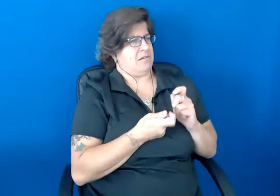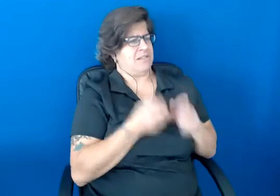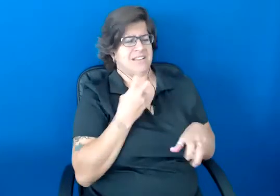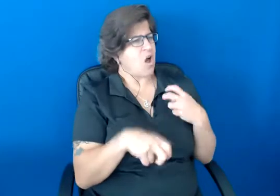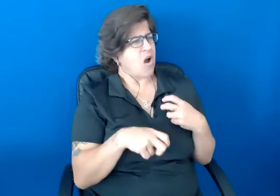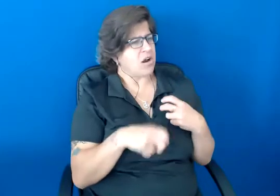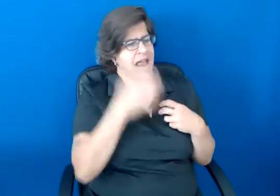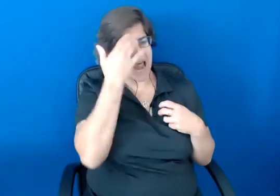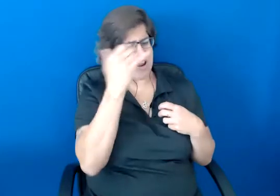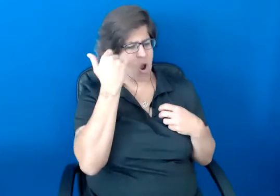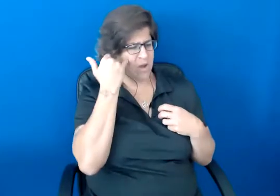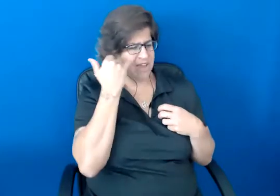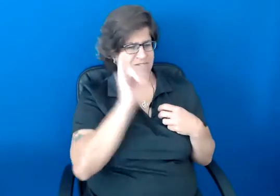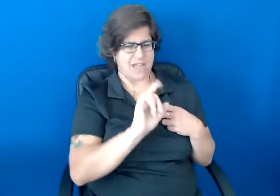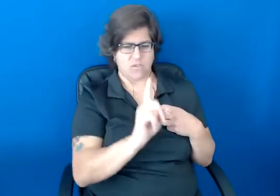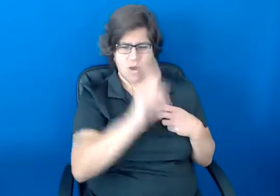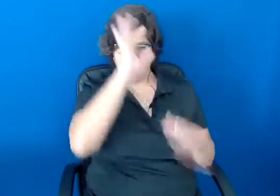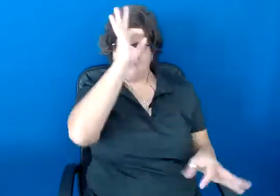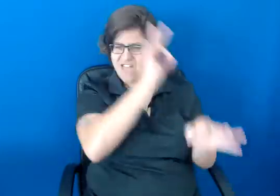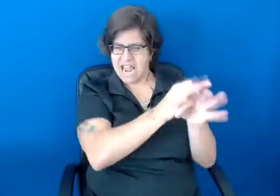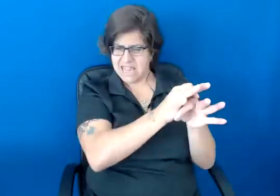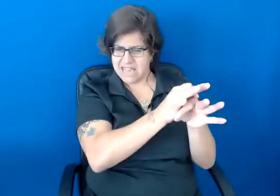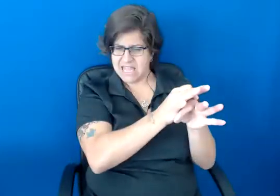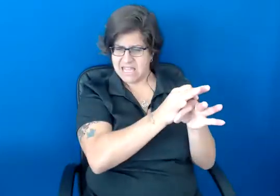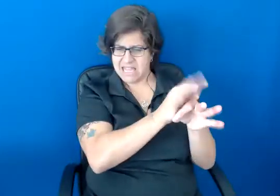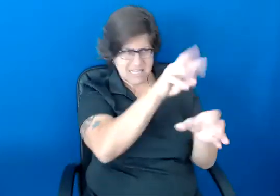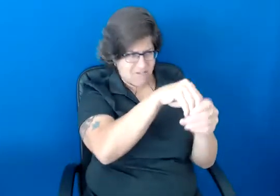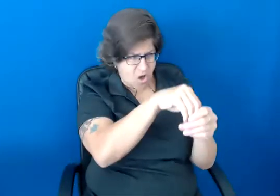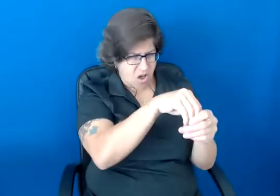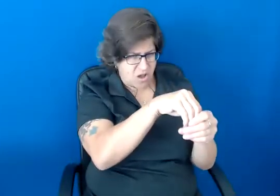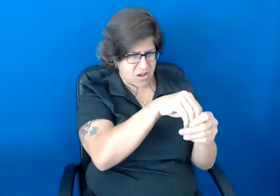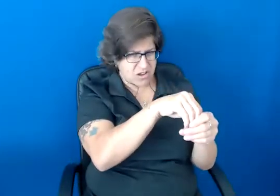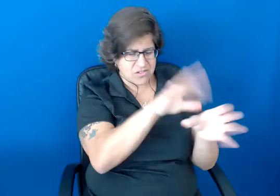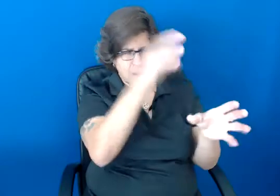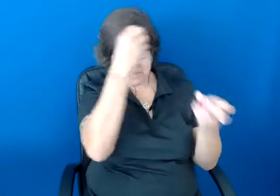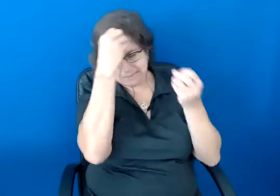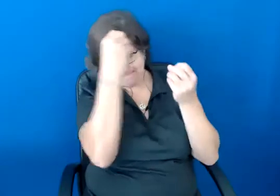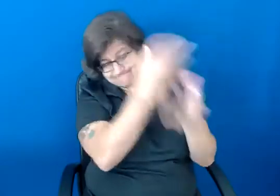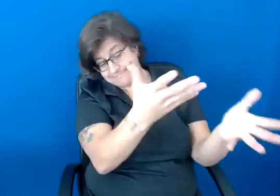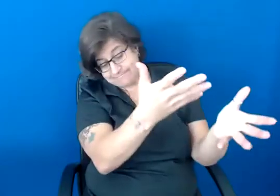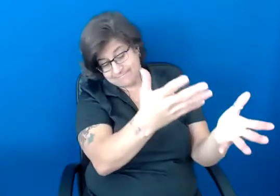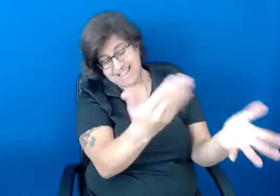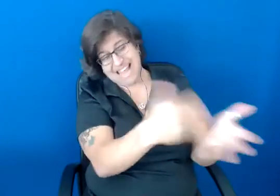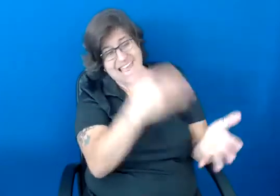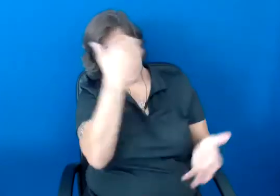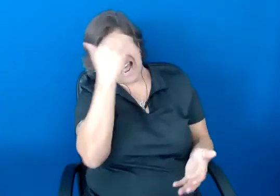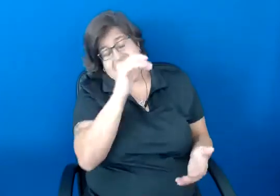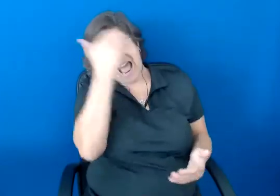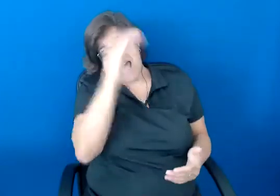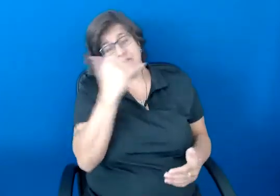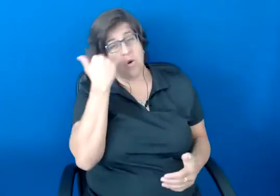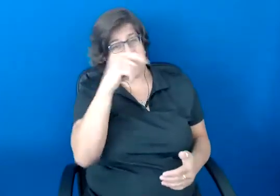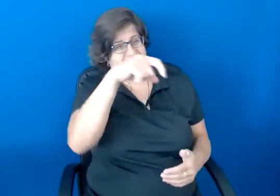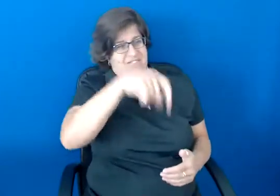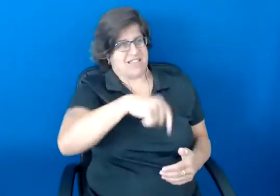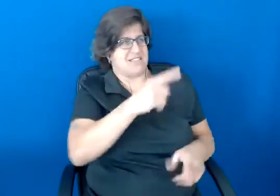hard. And I don't know if that's where faith comes in. So that's kind of, I'm throwing it out there. Again, I'm not sure if we're in a